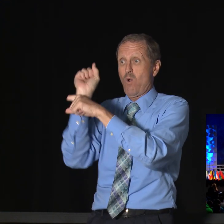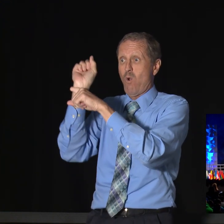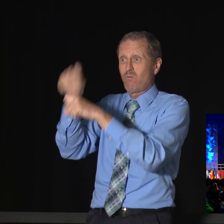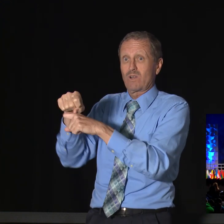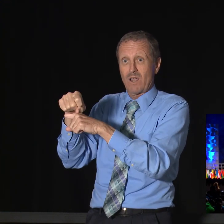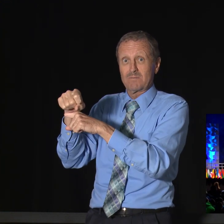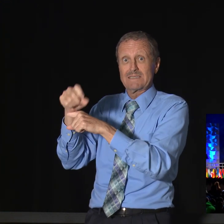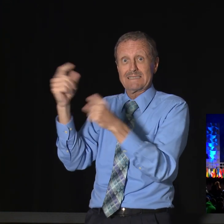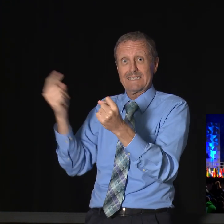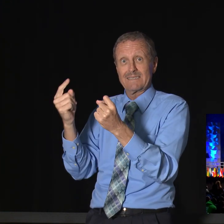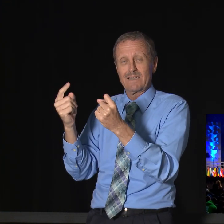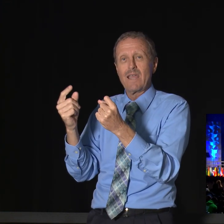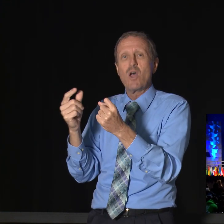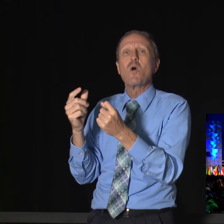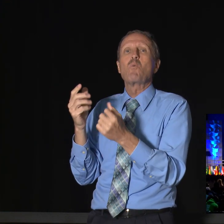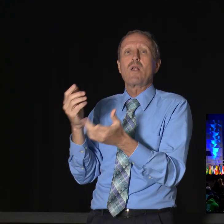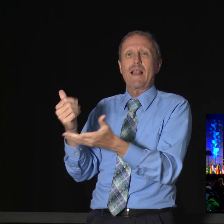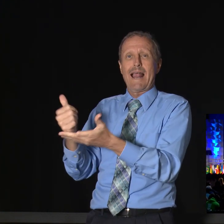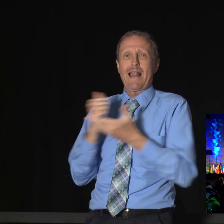our victory.